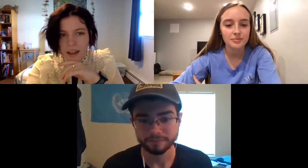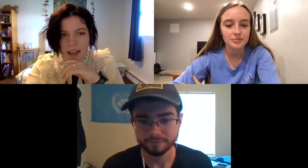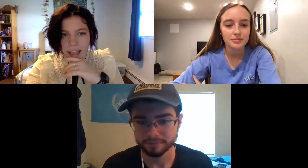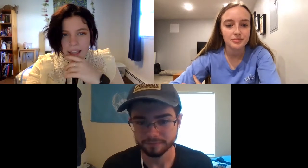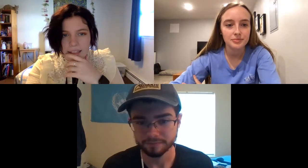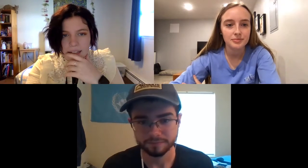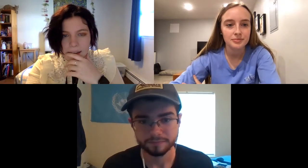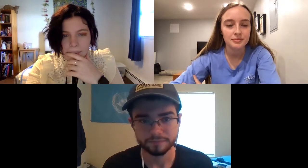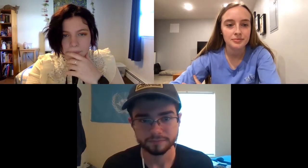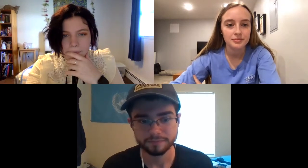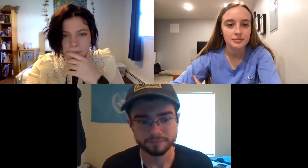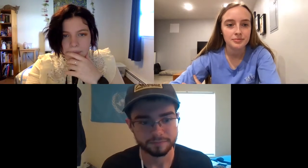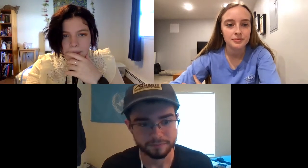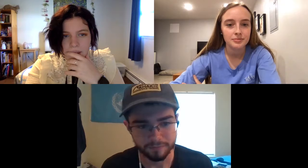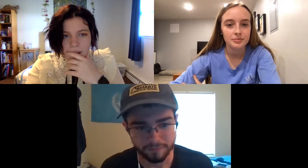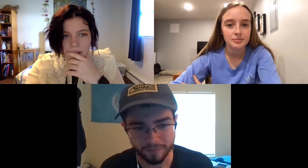and